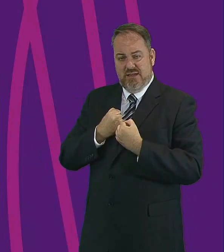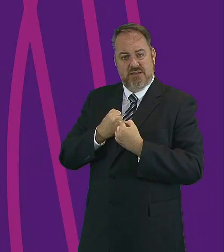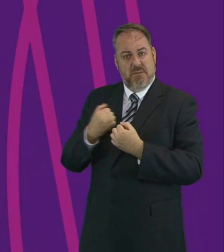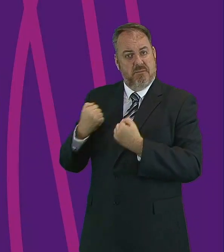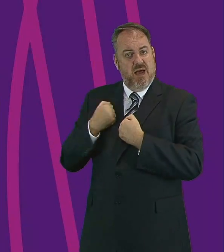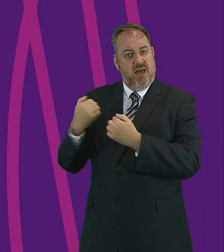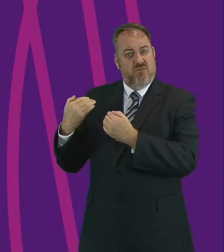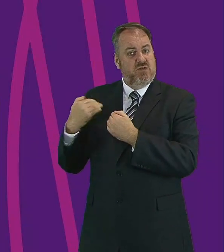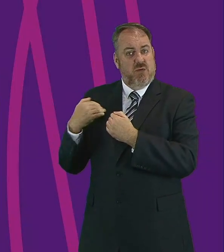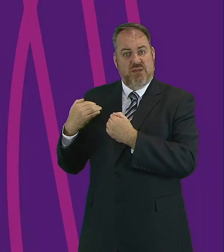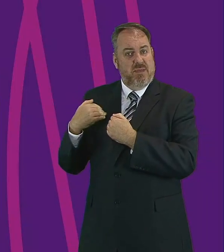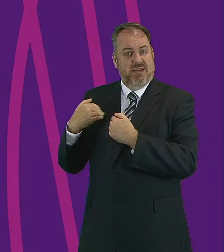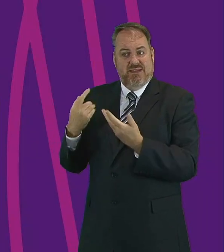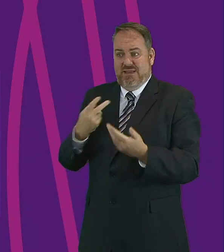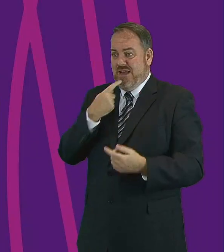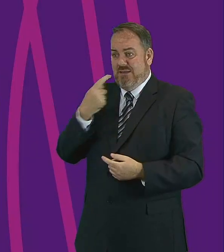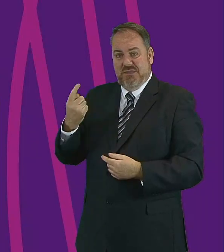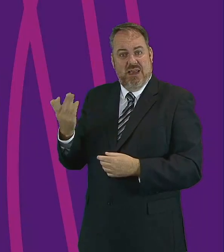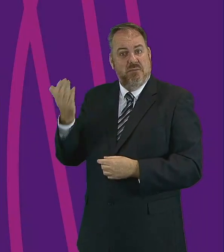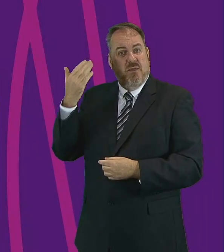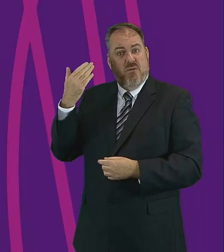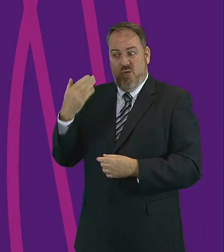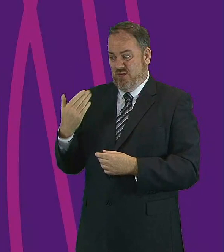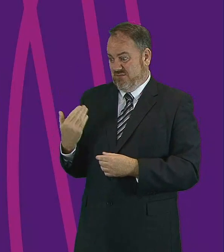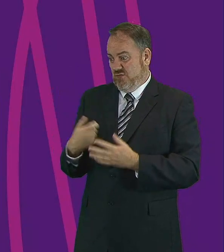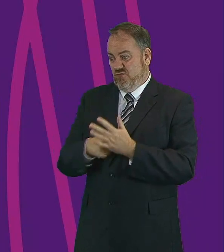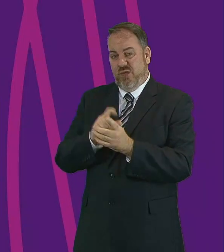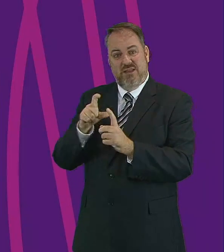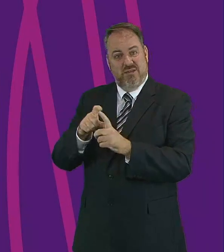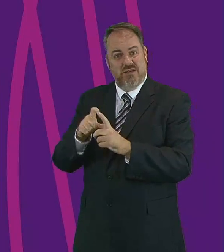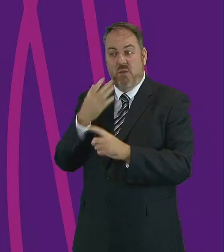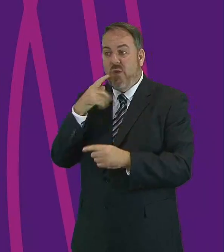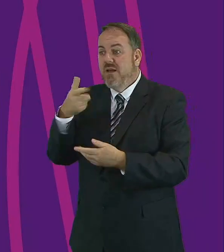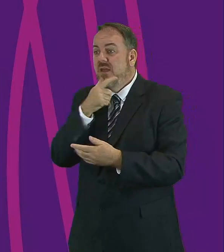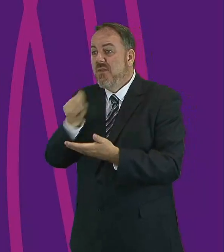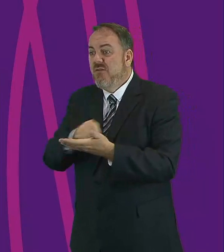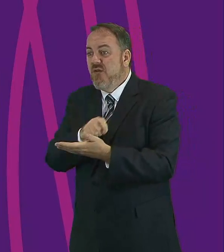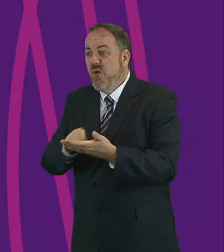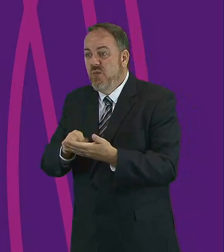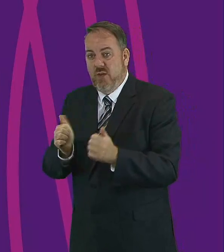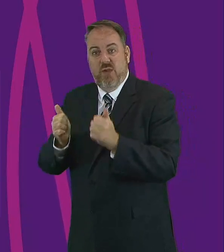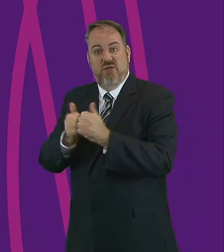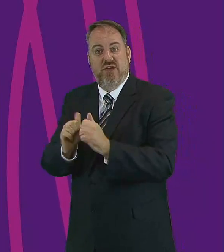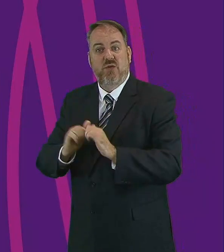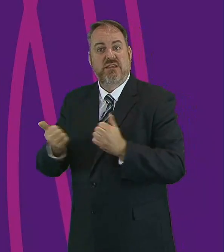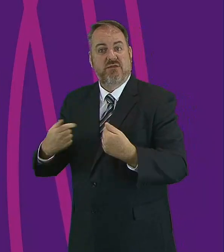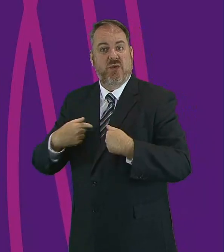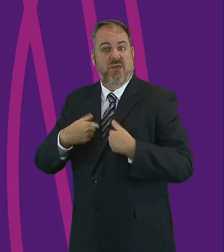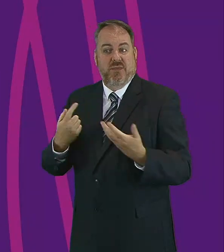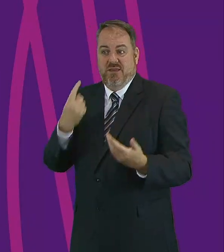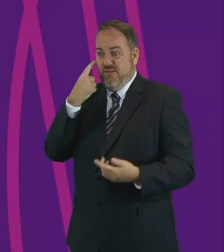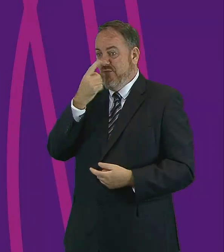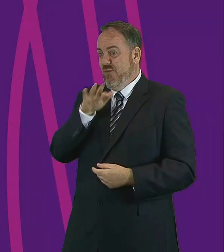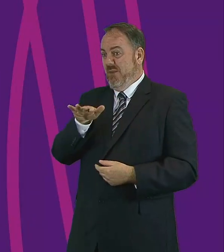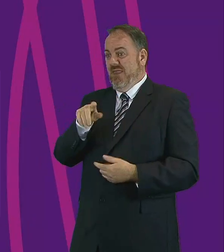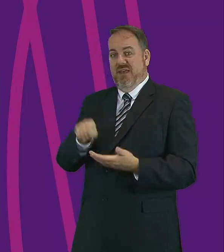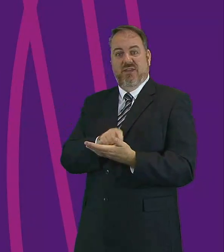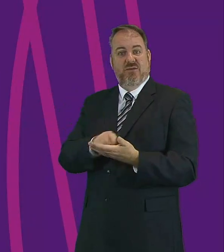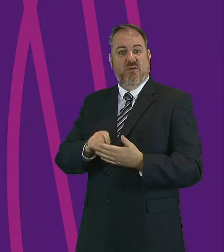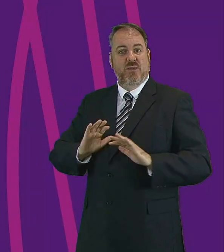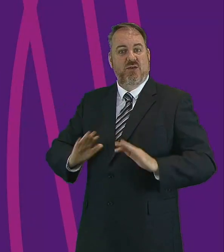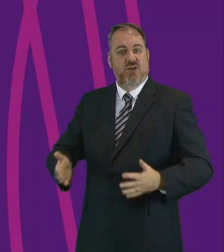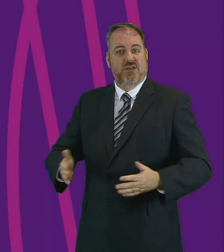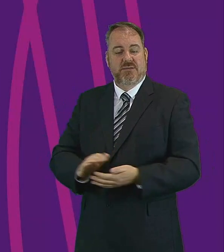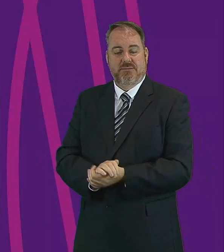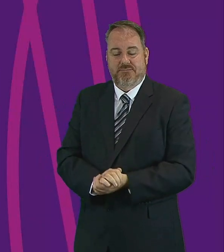as I said to Ruth Davidson, at the election in just a few months' time. Richard Leonard. Thank you. Of course, the